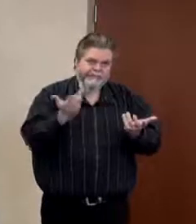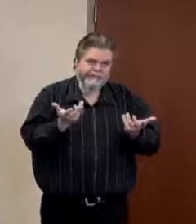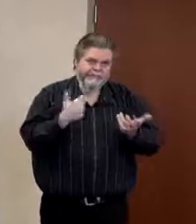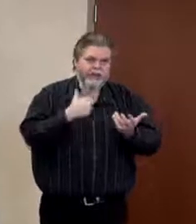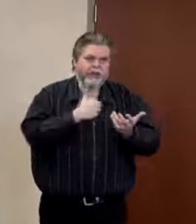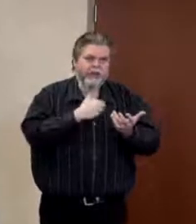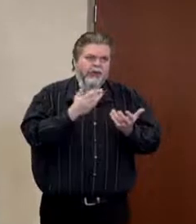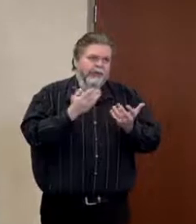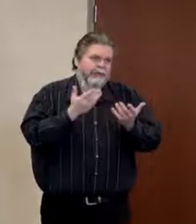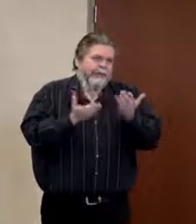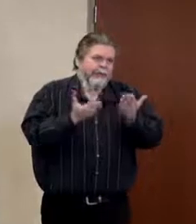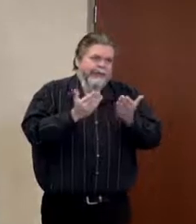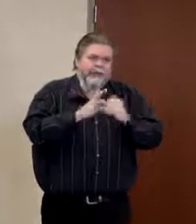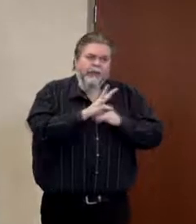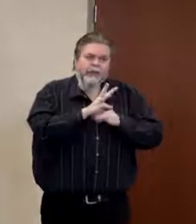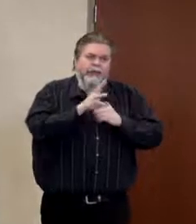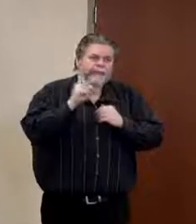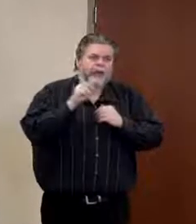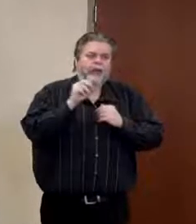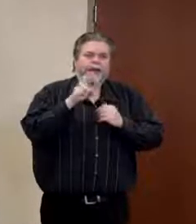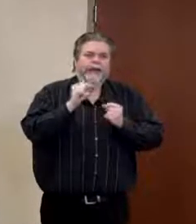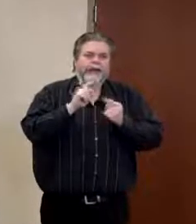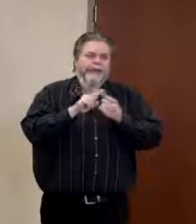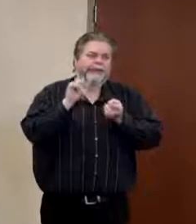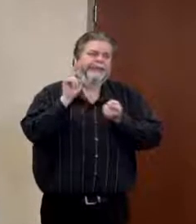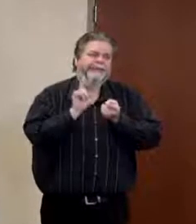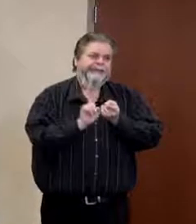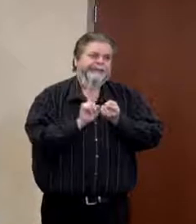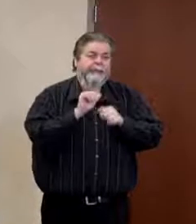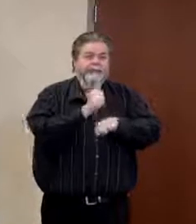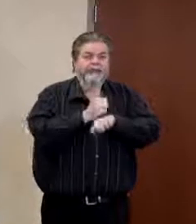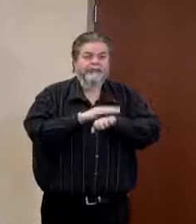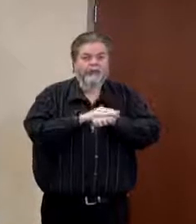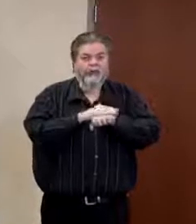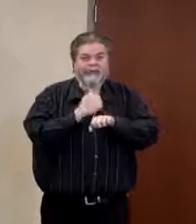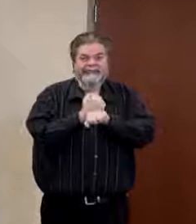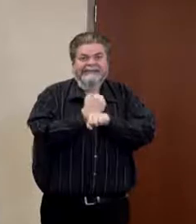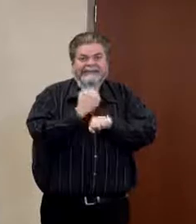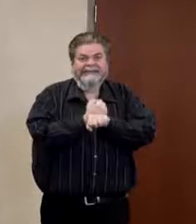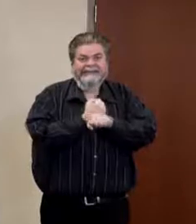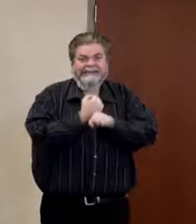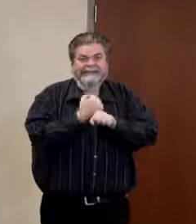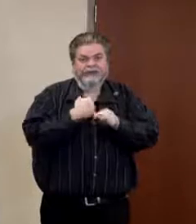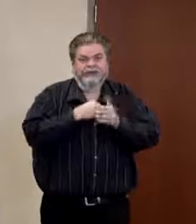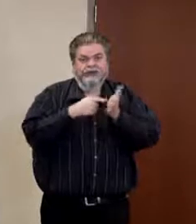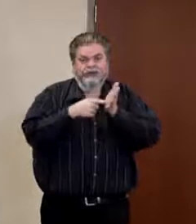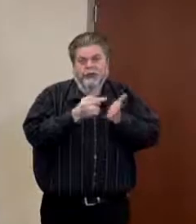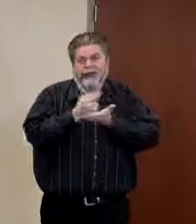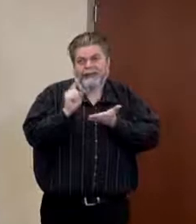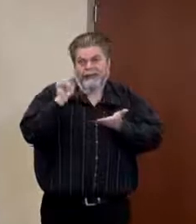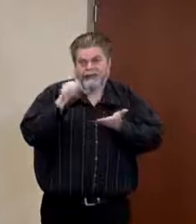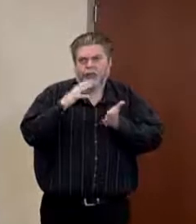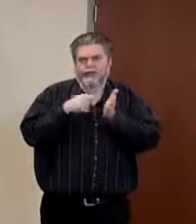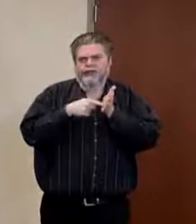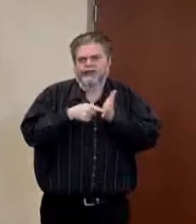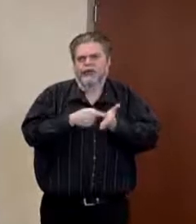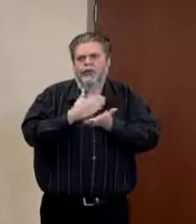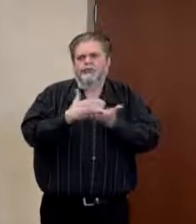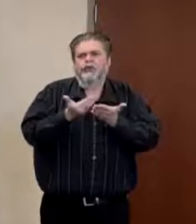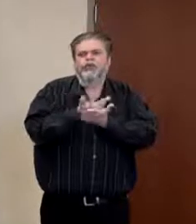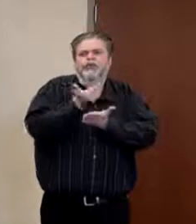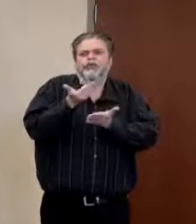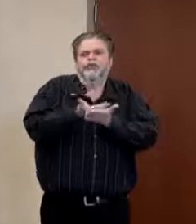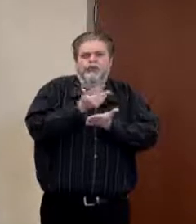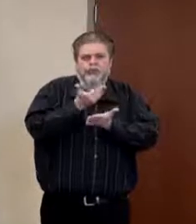that's withdrawn or voted down based on the data that we presented last week, and I'll share some updated data on that